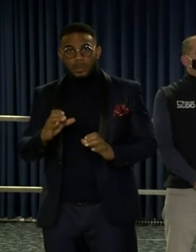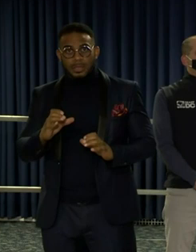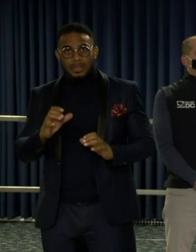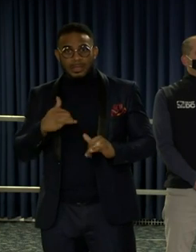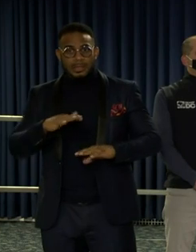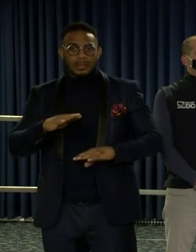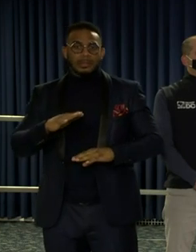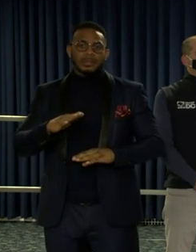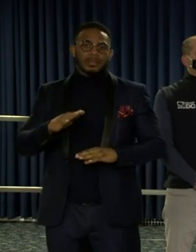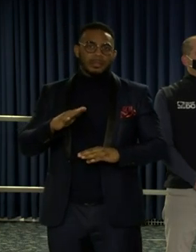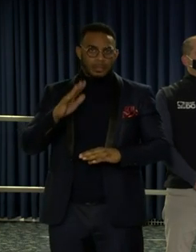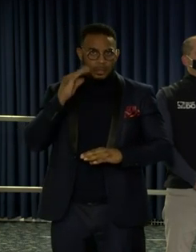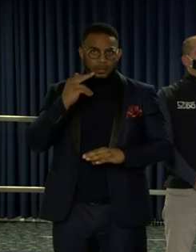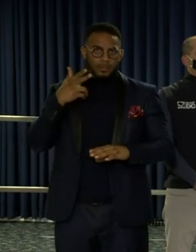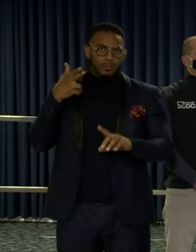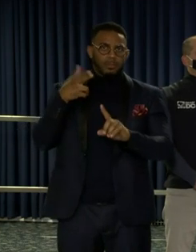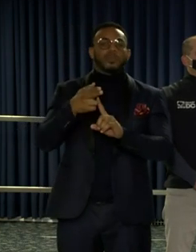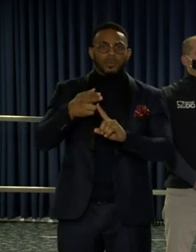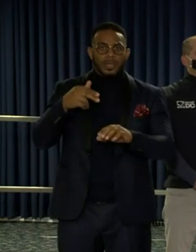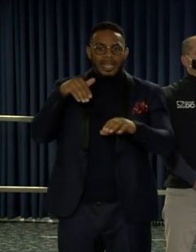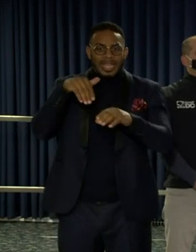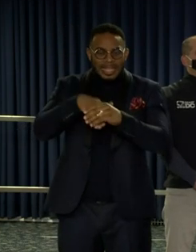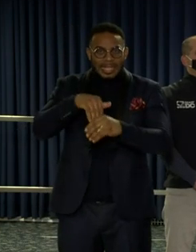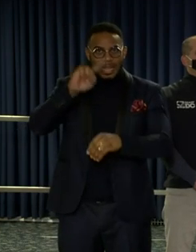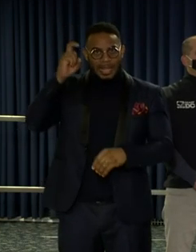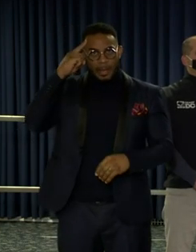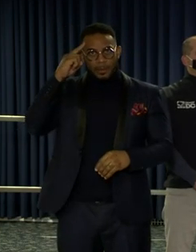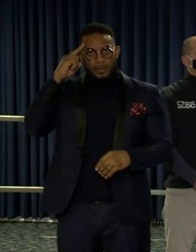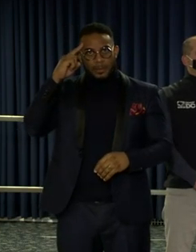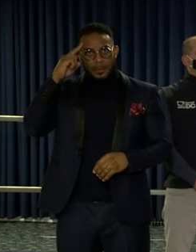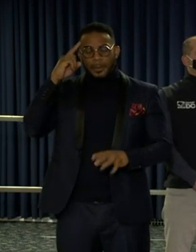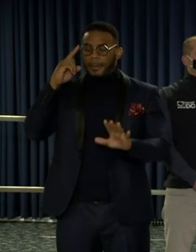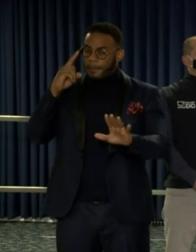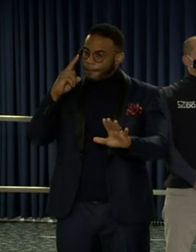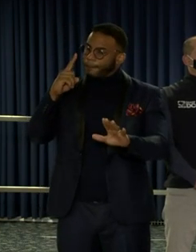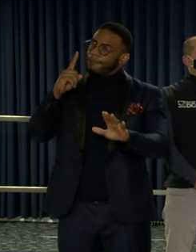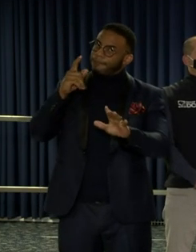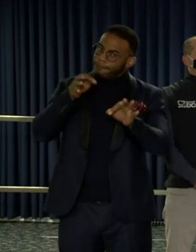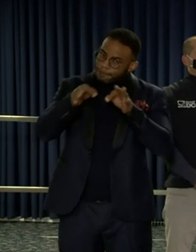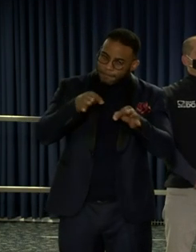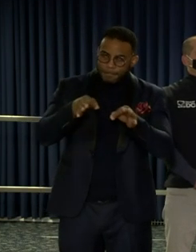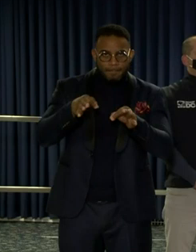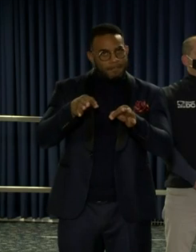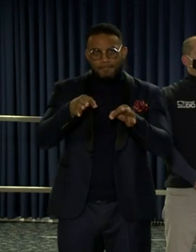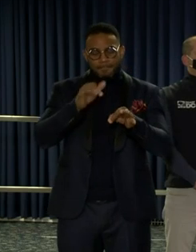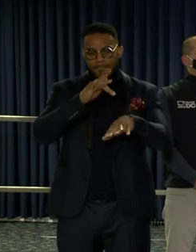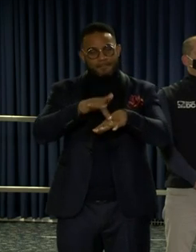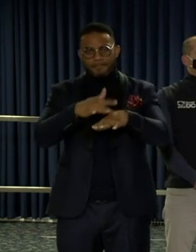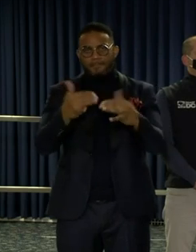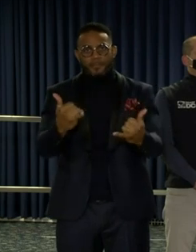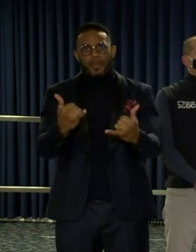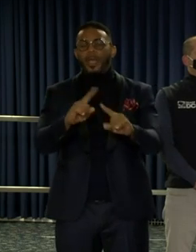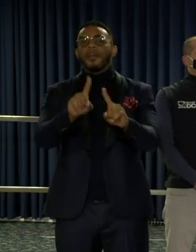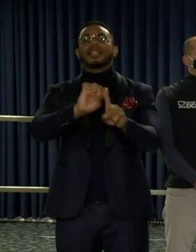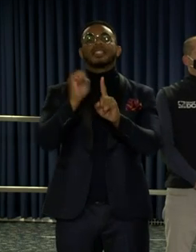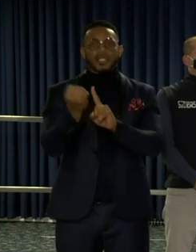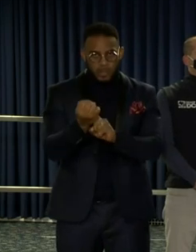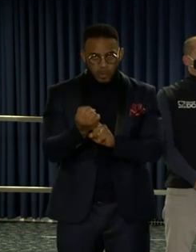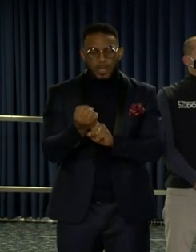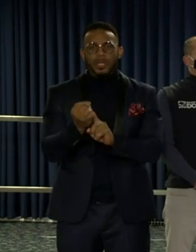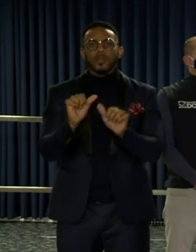have sustained a gunshot wound inside of the Capitol. Details of the shooting are not immediately available, and the